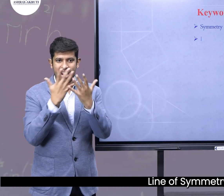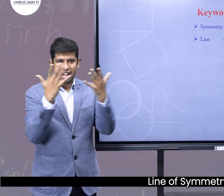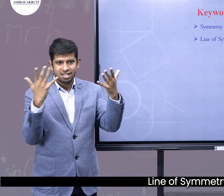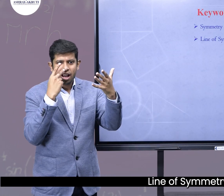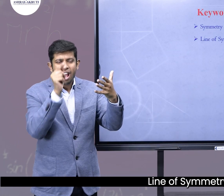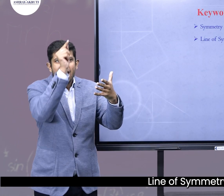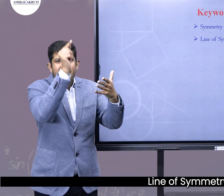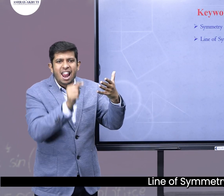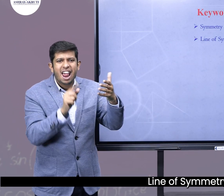line of symmetry,